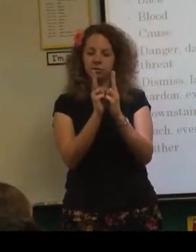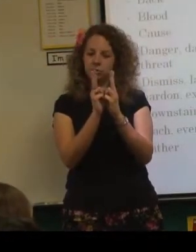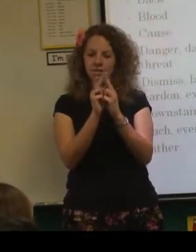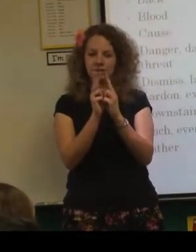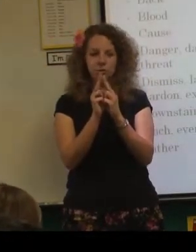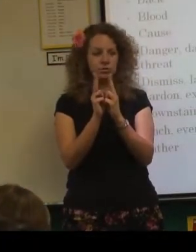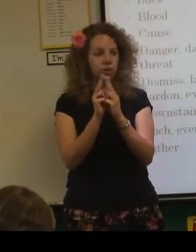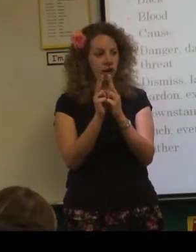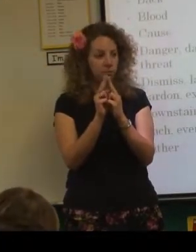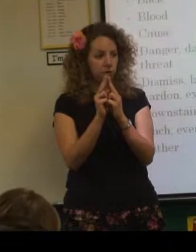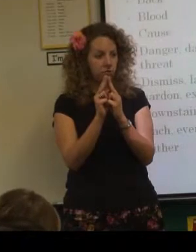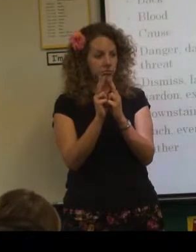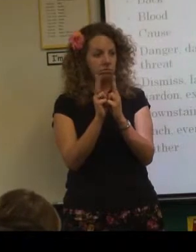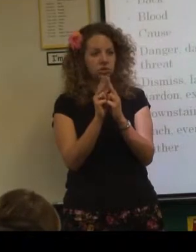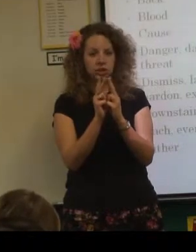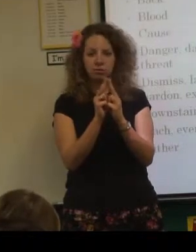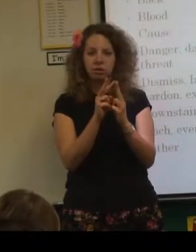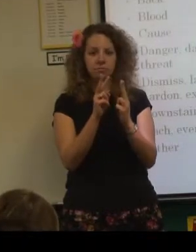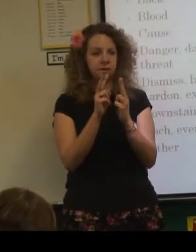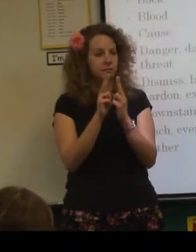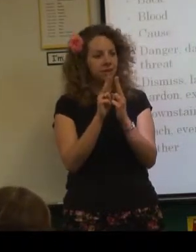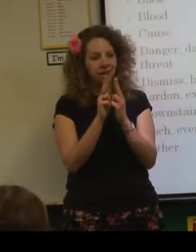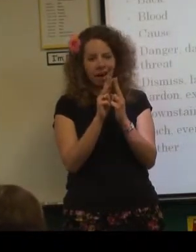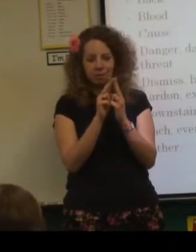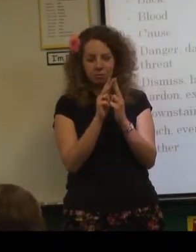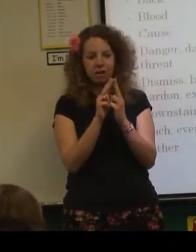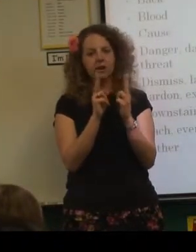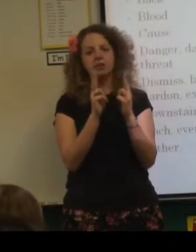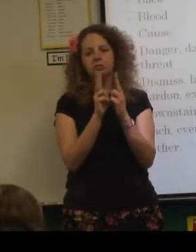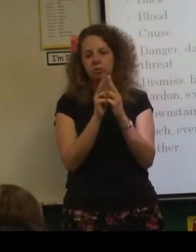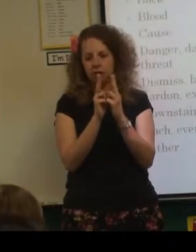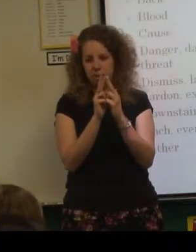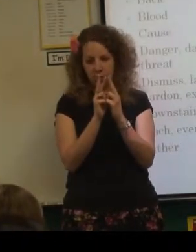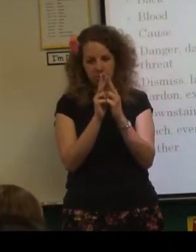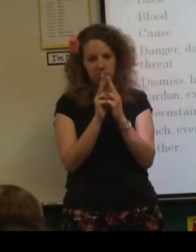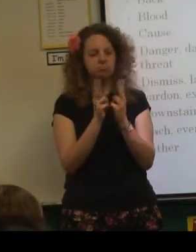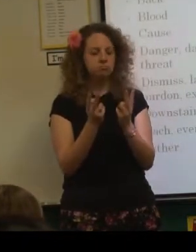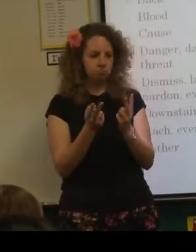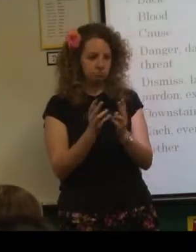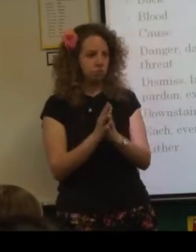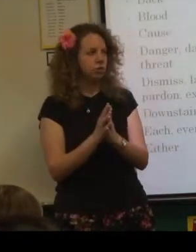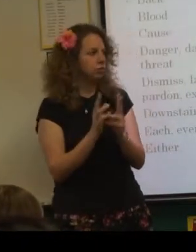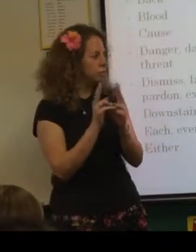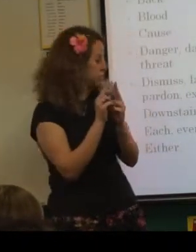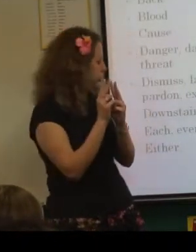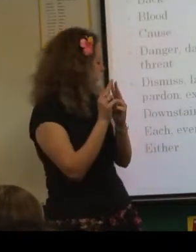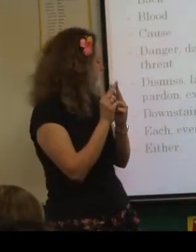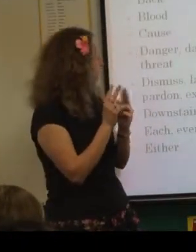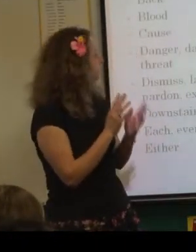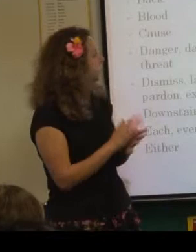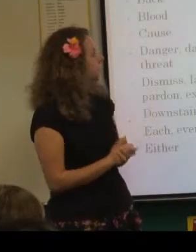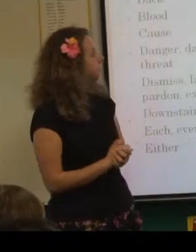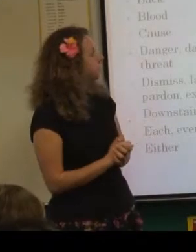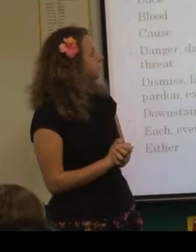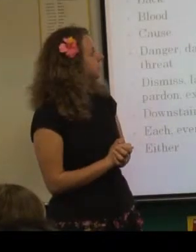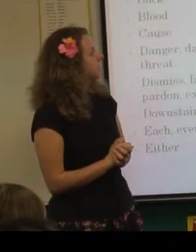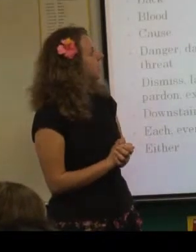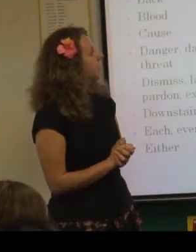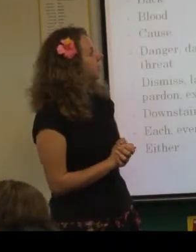also seen this used for couple. So it can be like either one or couple. So we're partners. Okay. And then we